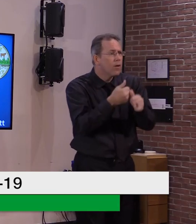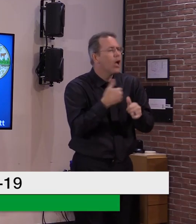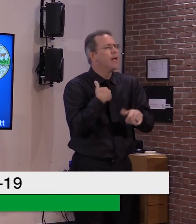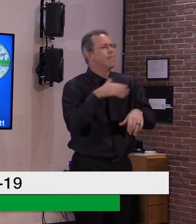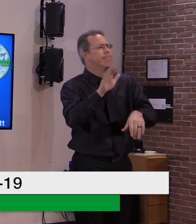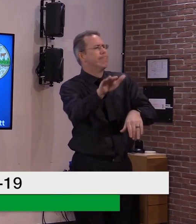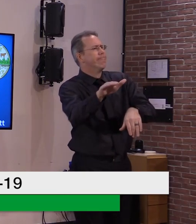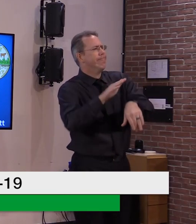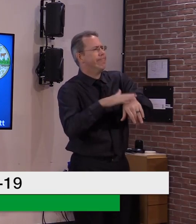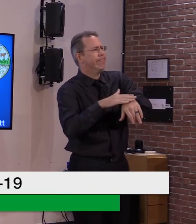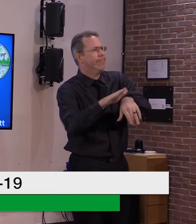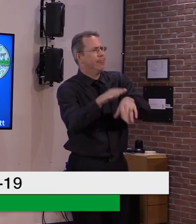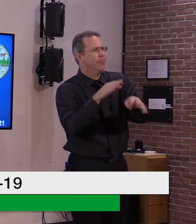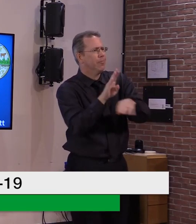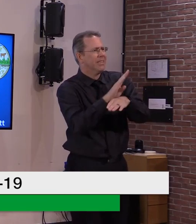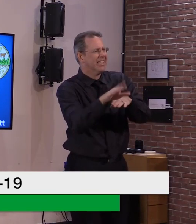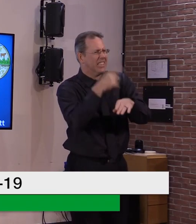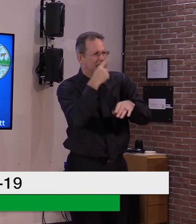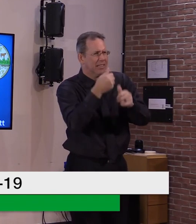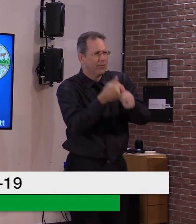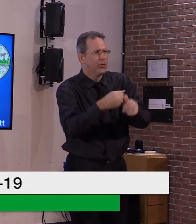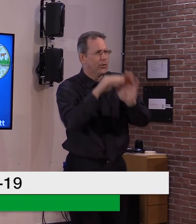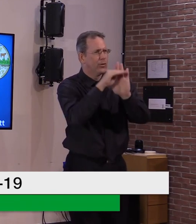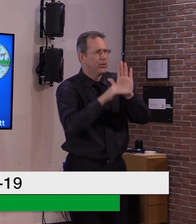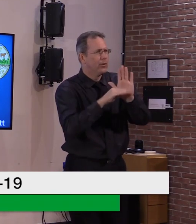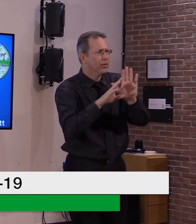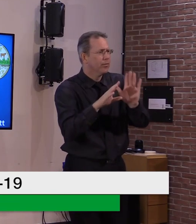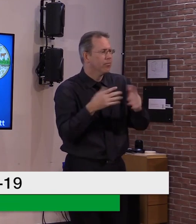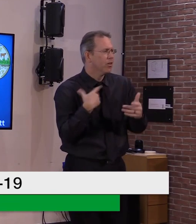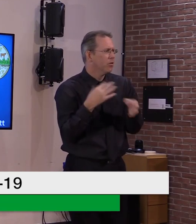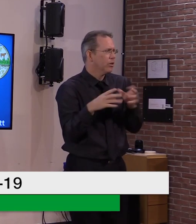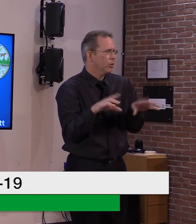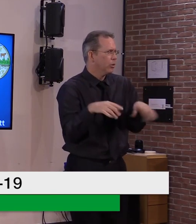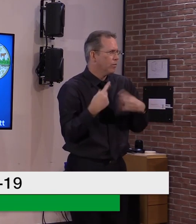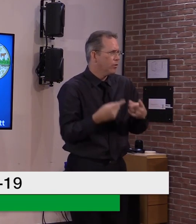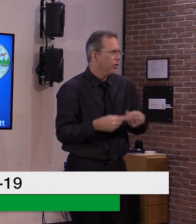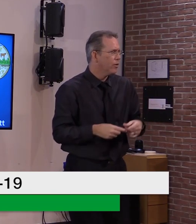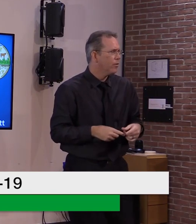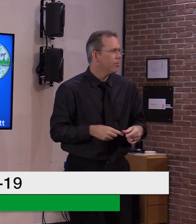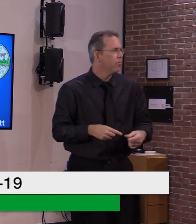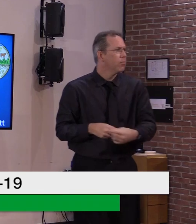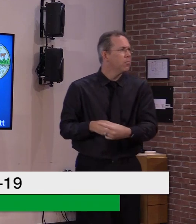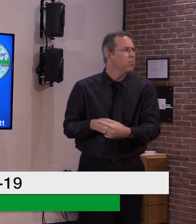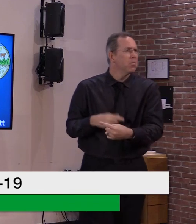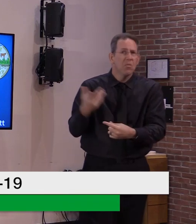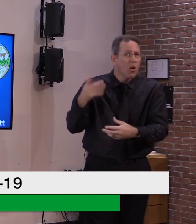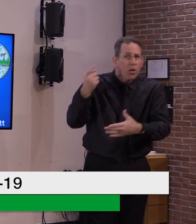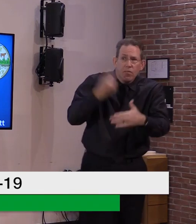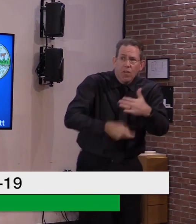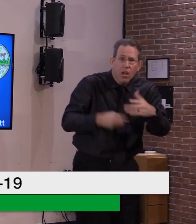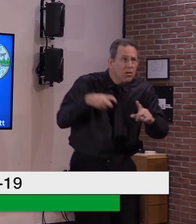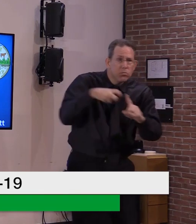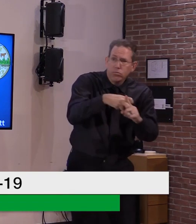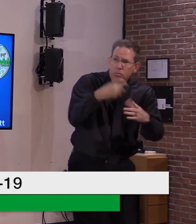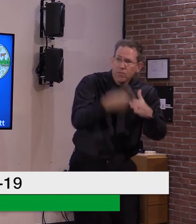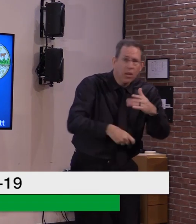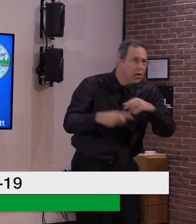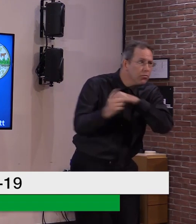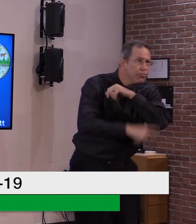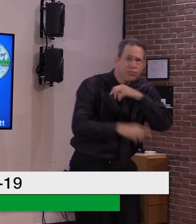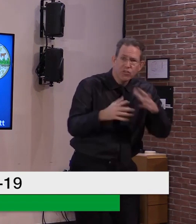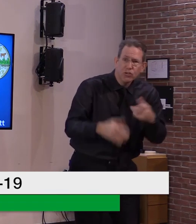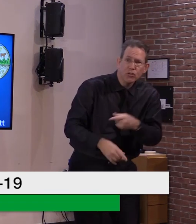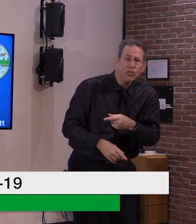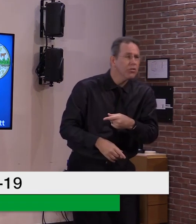enforcement actions prosecutions fine citations as a result of these now again as the